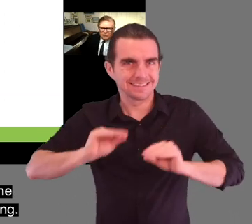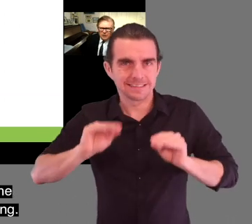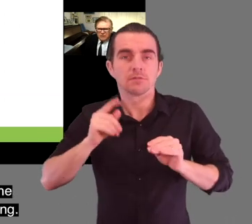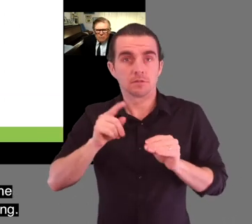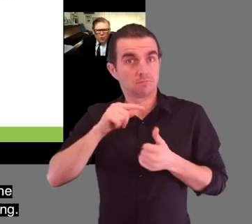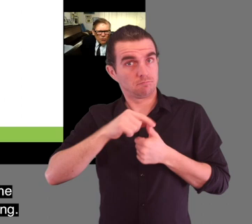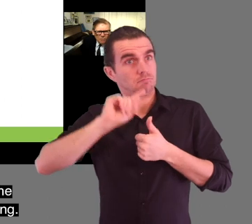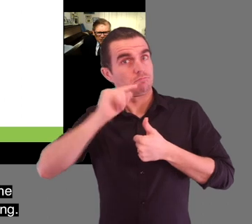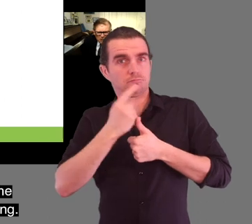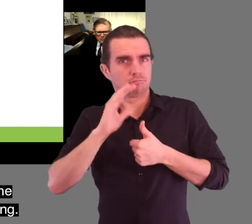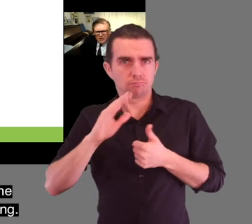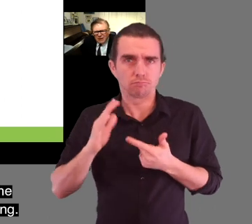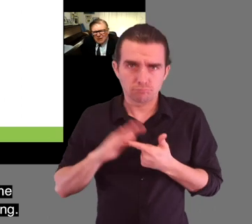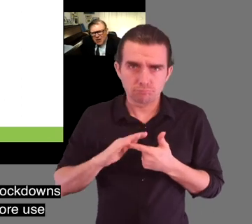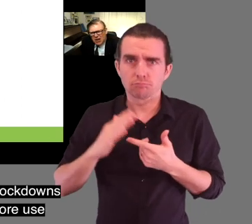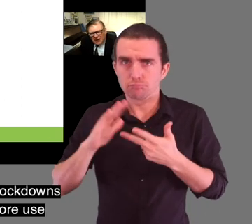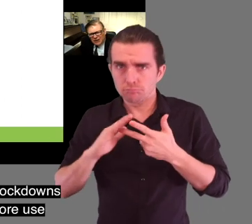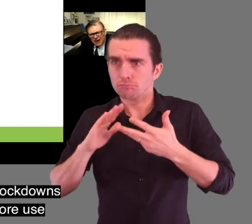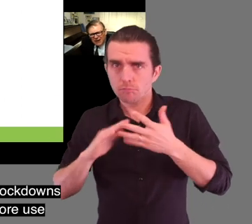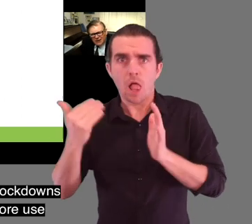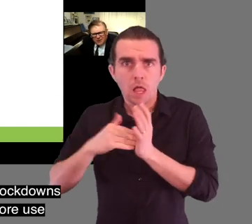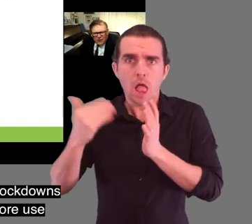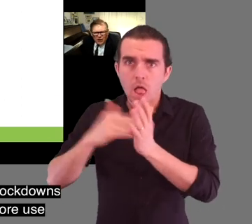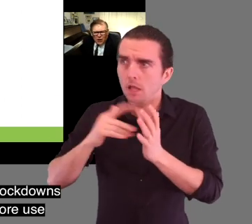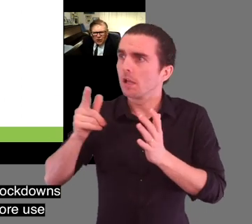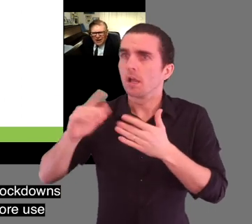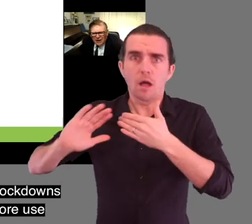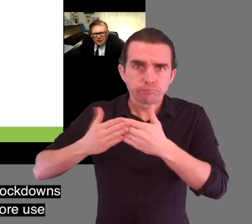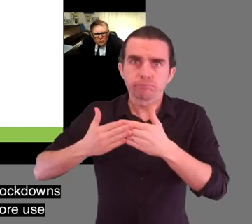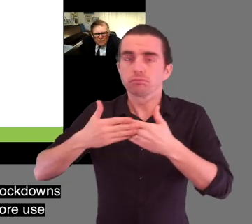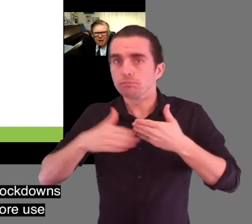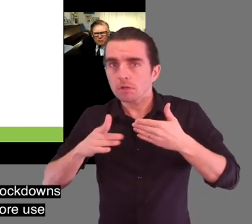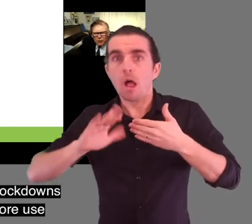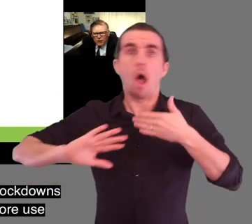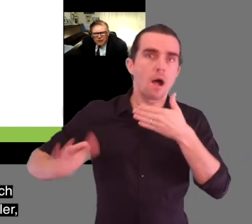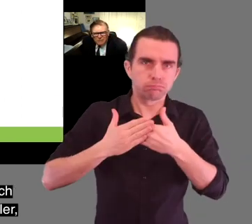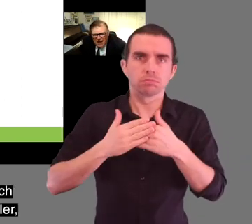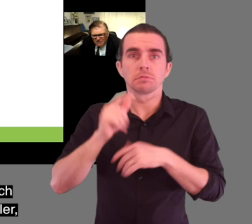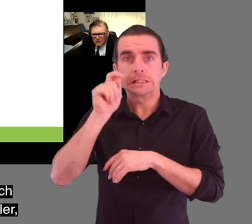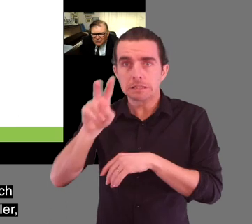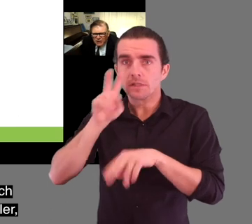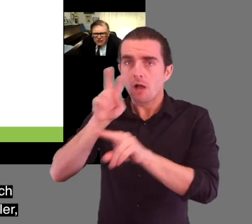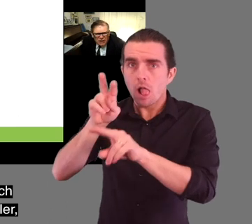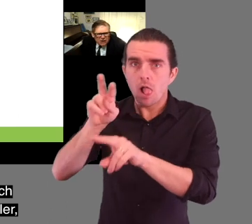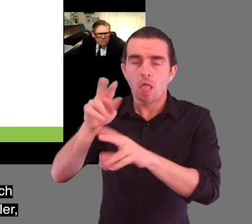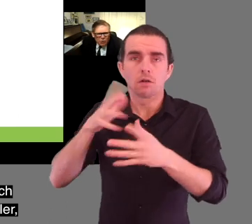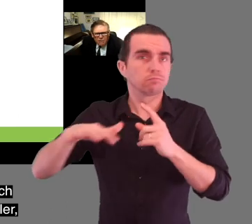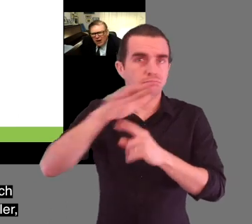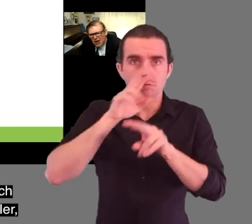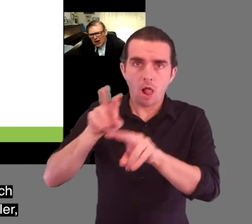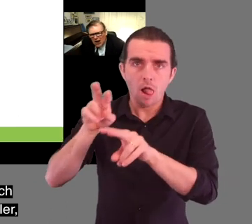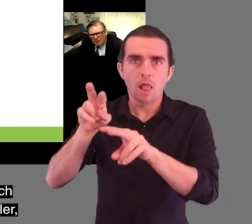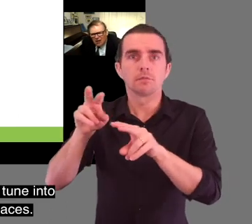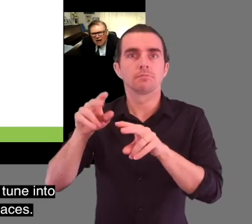that wasn't the most common thing. In the second and third lockdowns, we've had much more use of television, which is more of